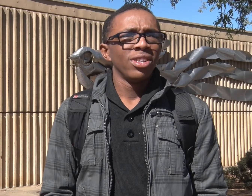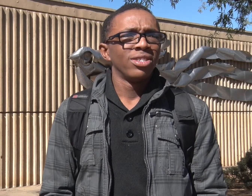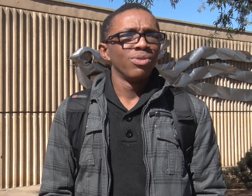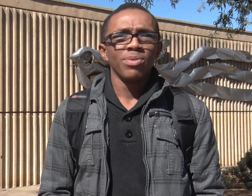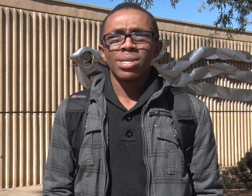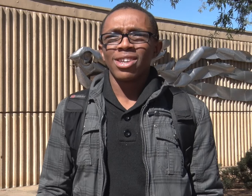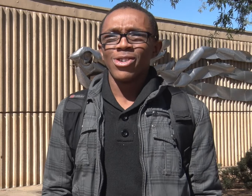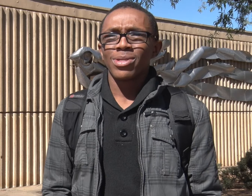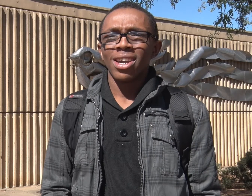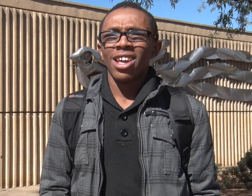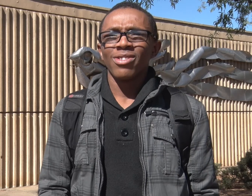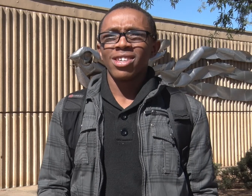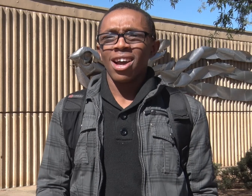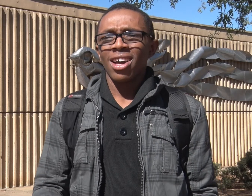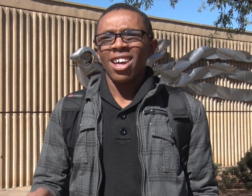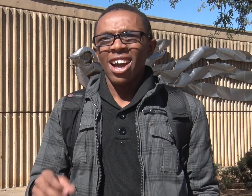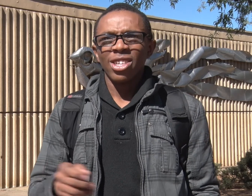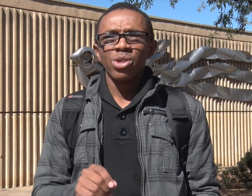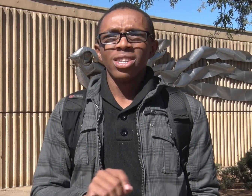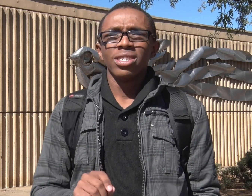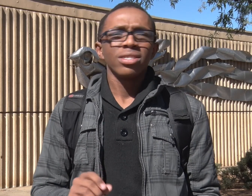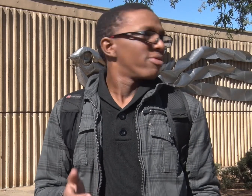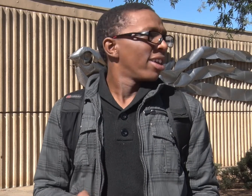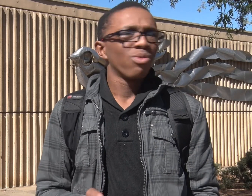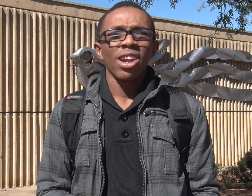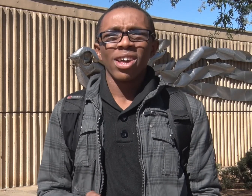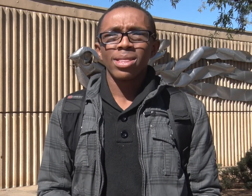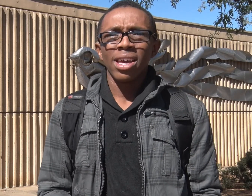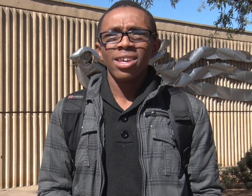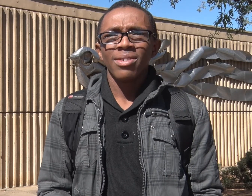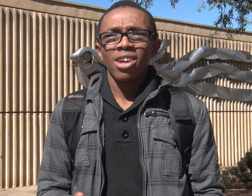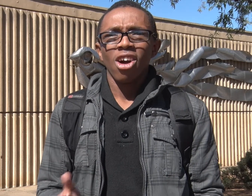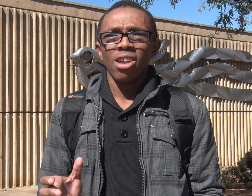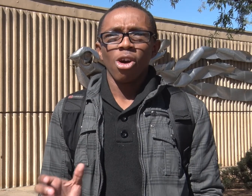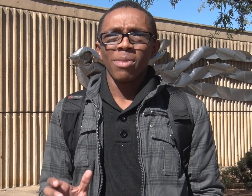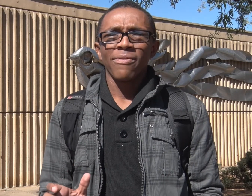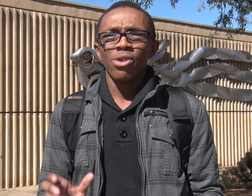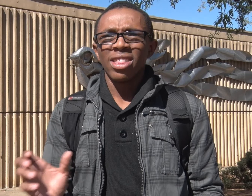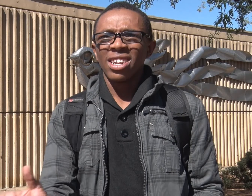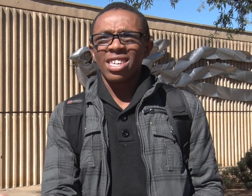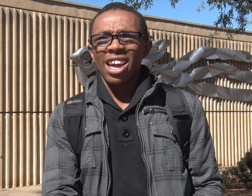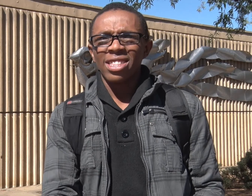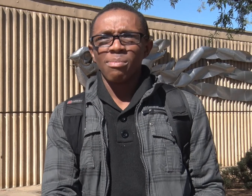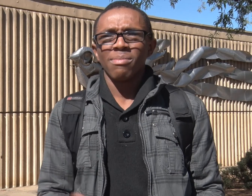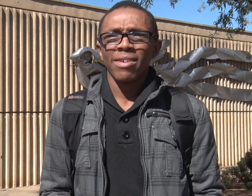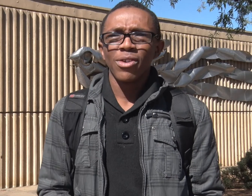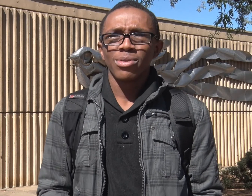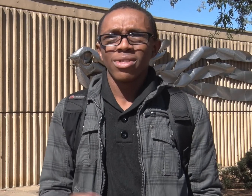do, since I don't know sign language, I usually write what I want to say on my phone and then hand them my phone so that